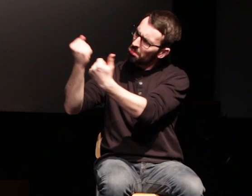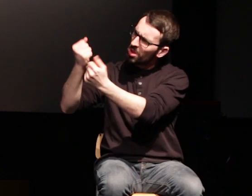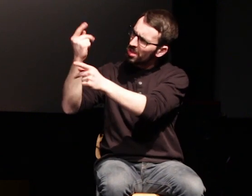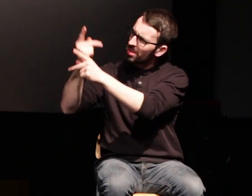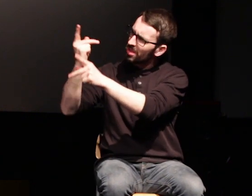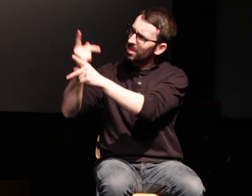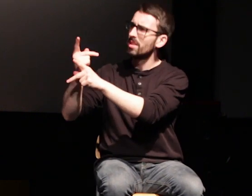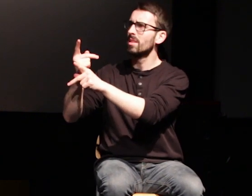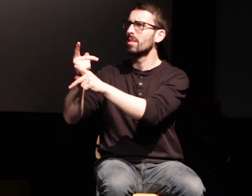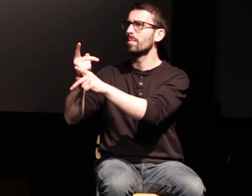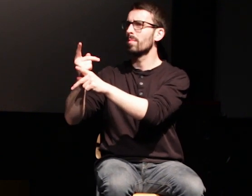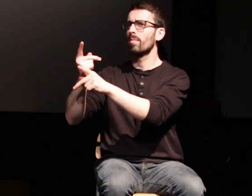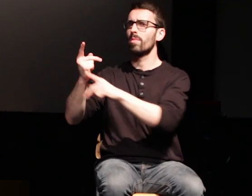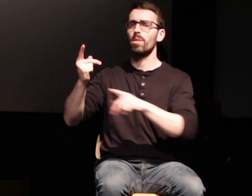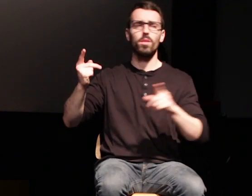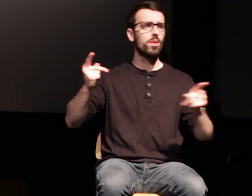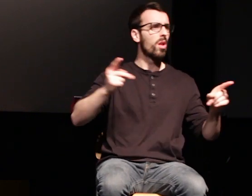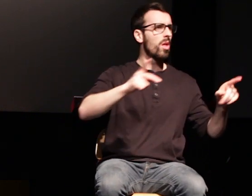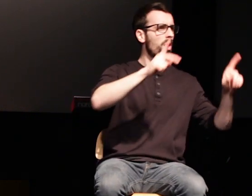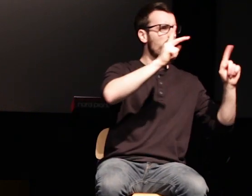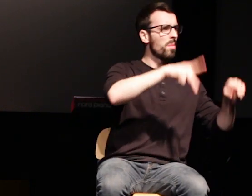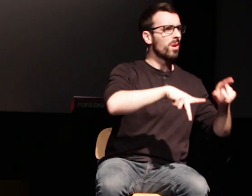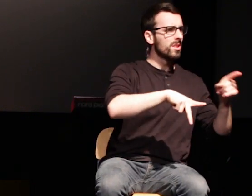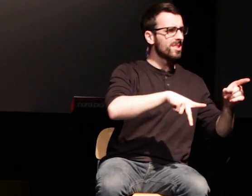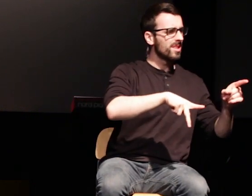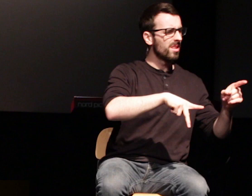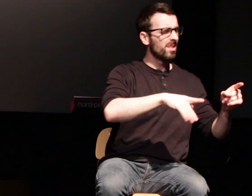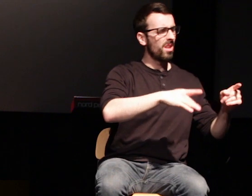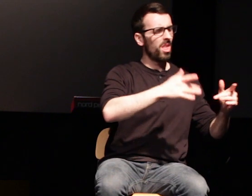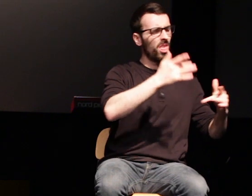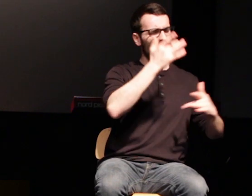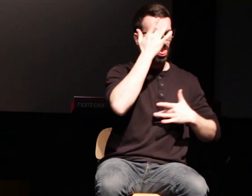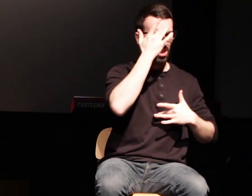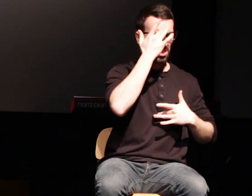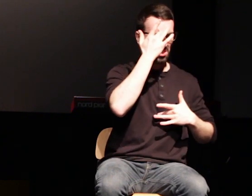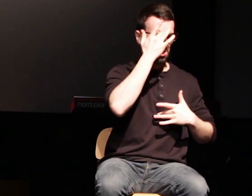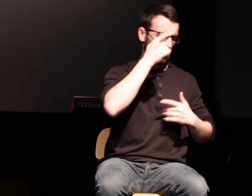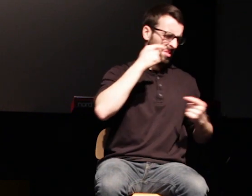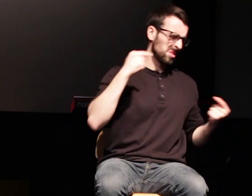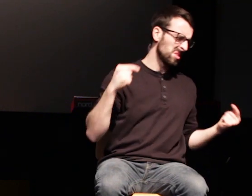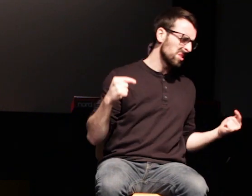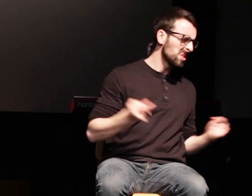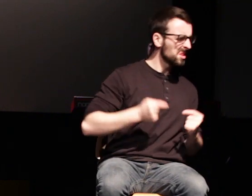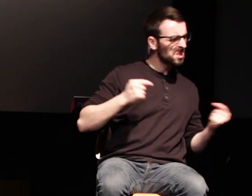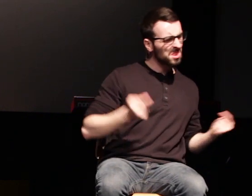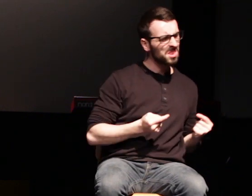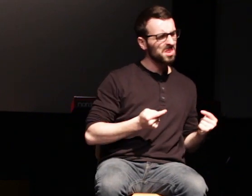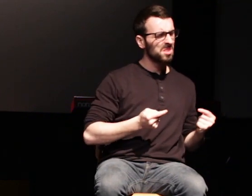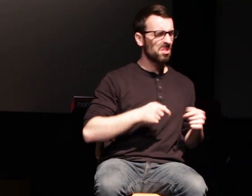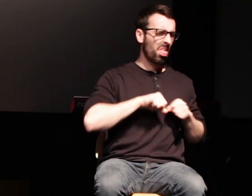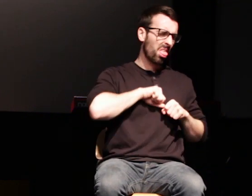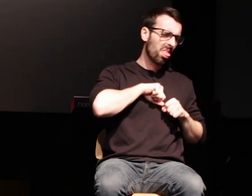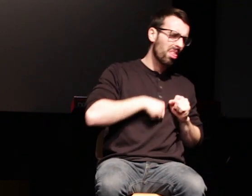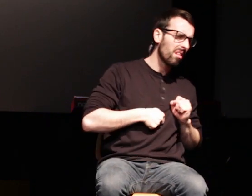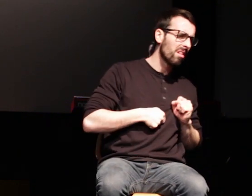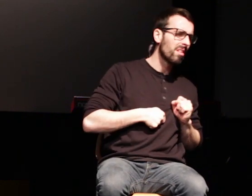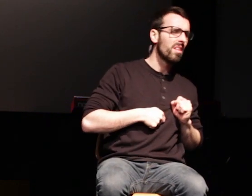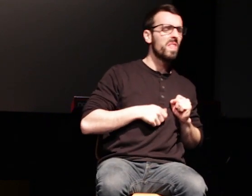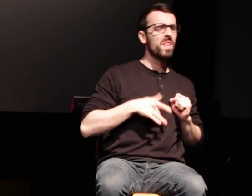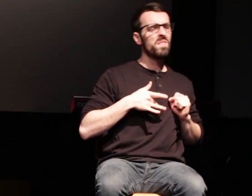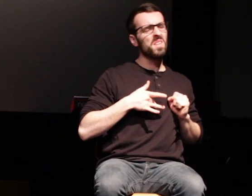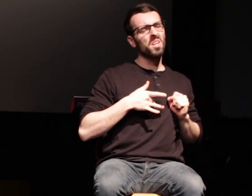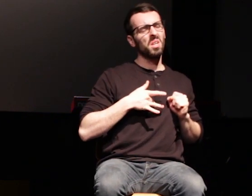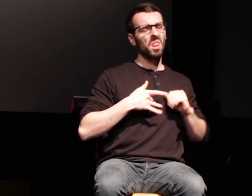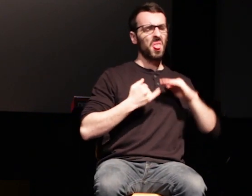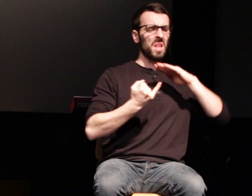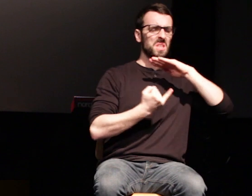What's the person who's sick and hurting and broken and they feel forgotten? You know how